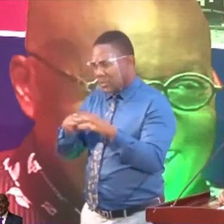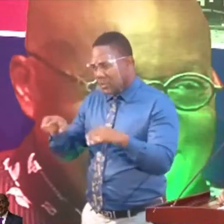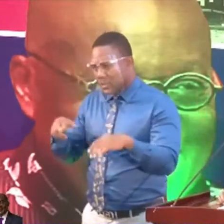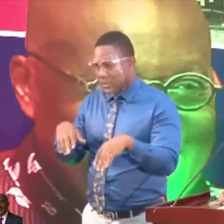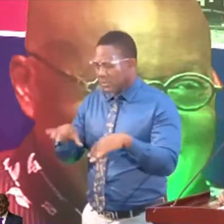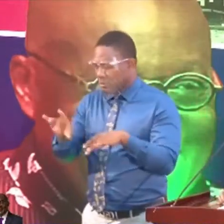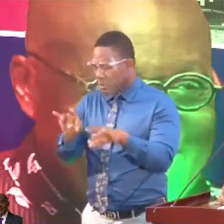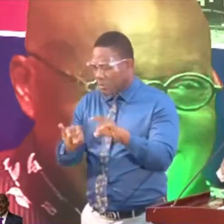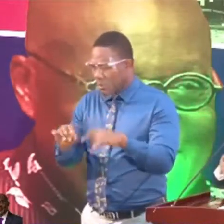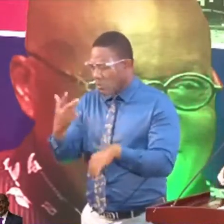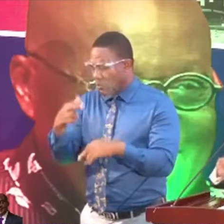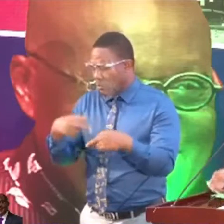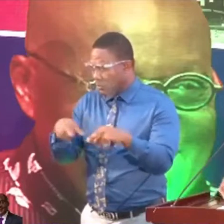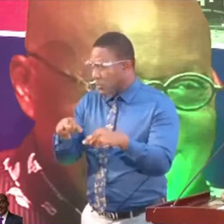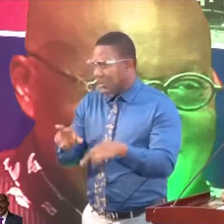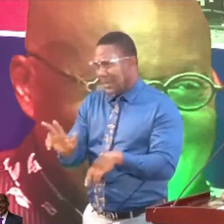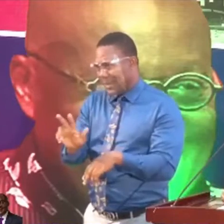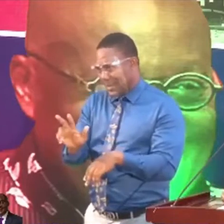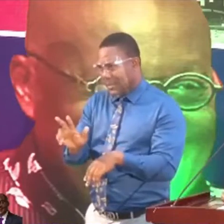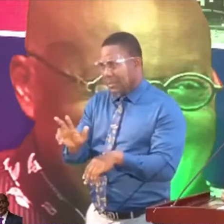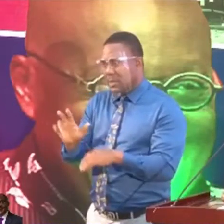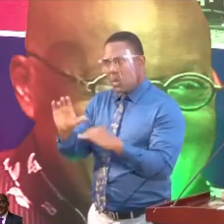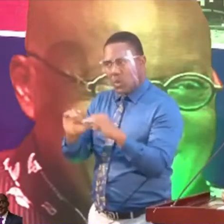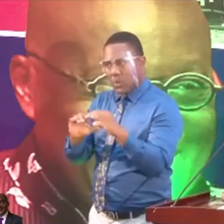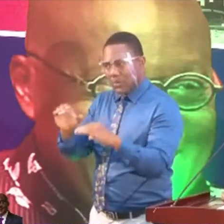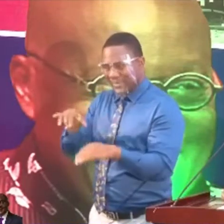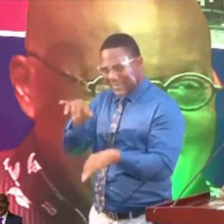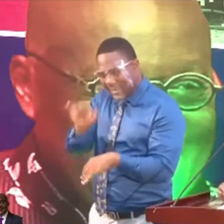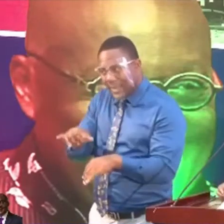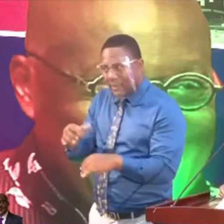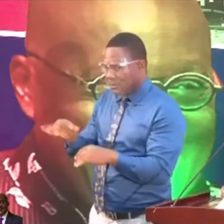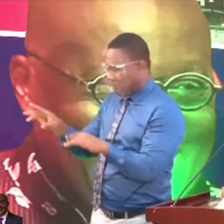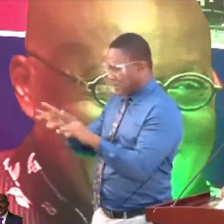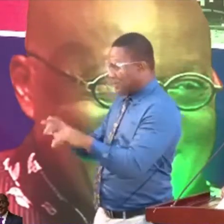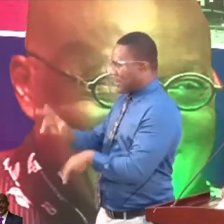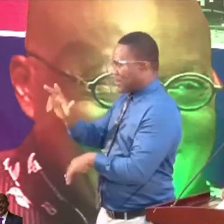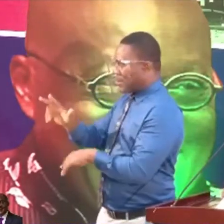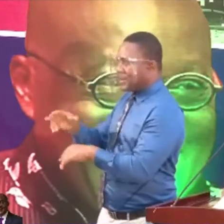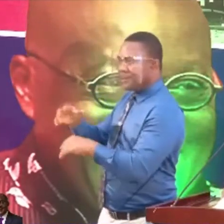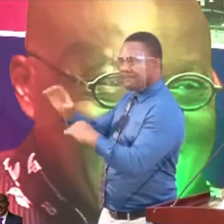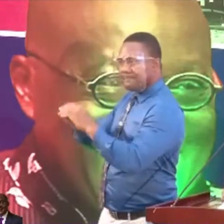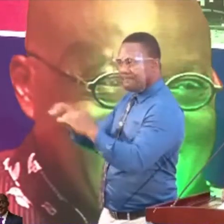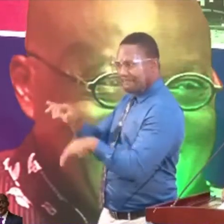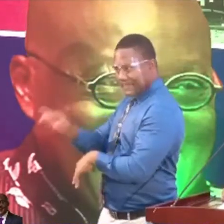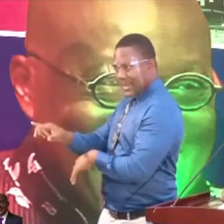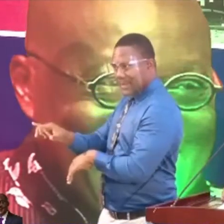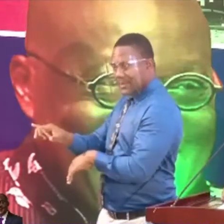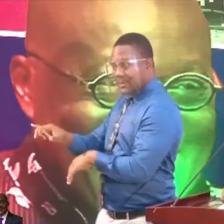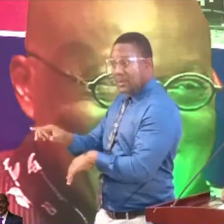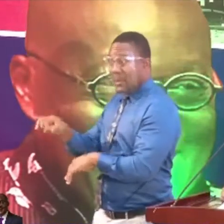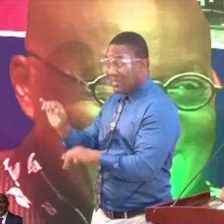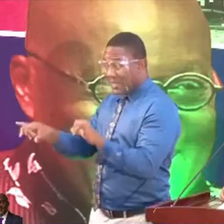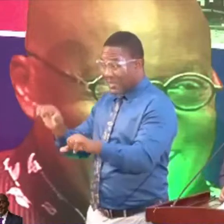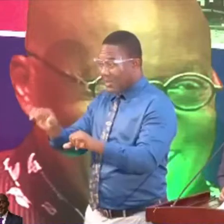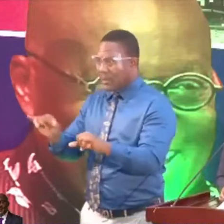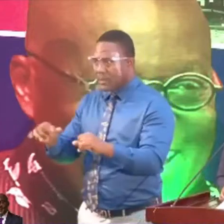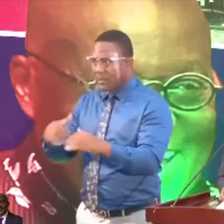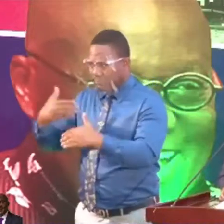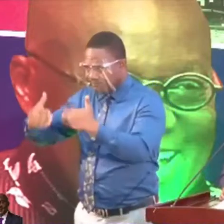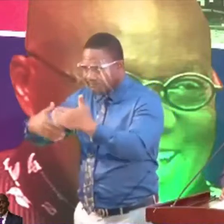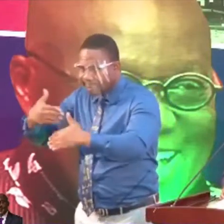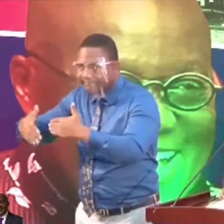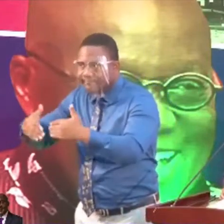critical roads, and we are constructing them at the moment as we speak. And they are at various stages of